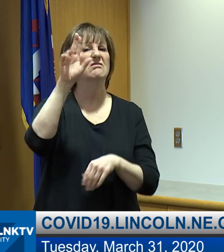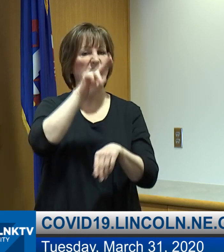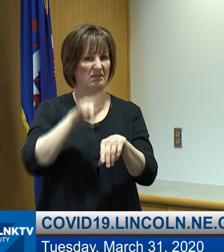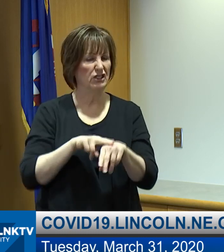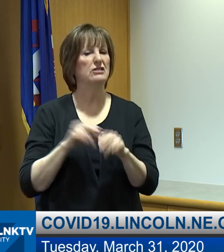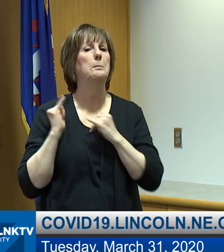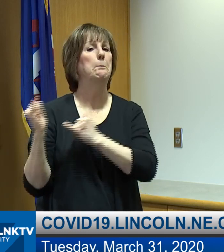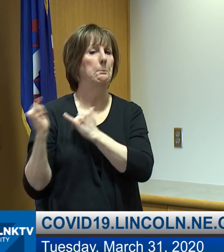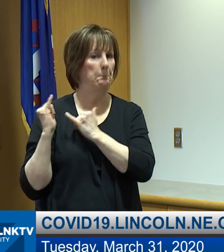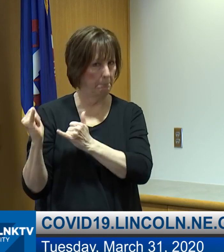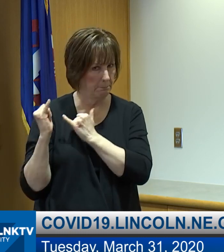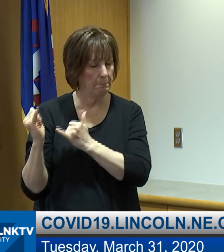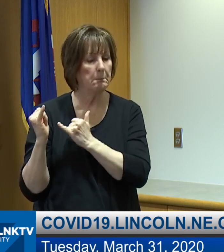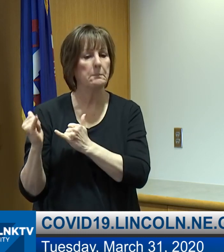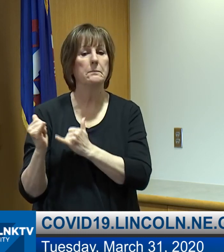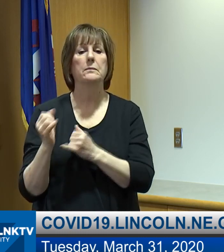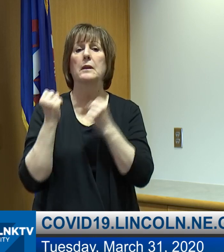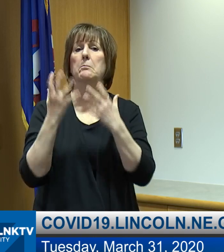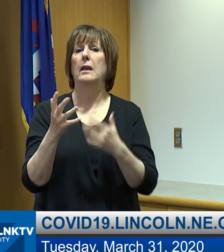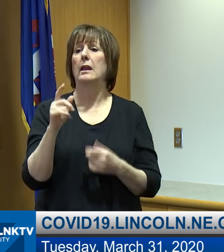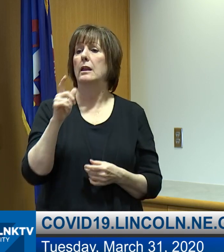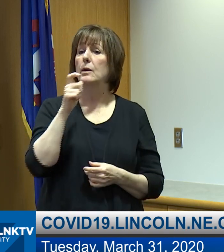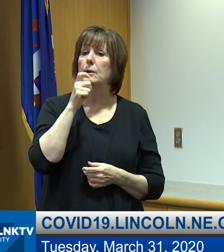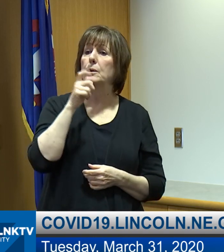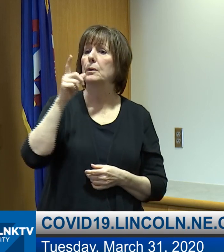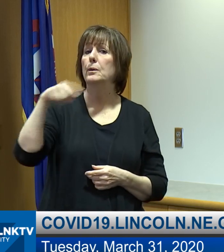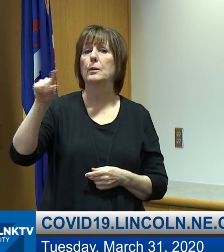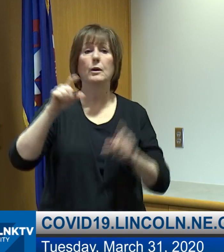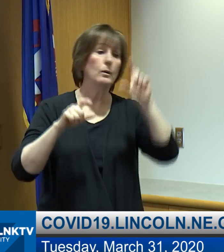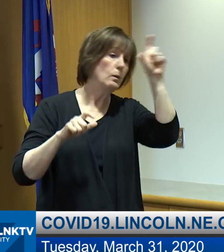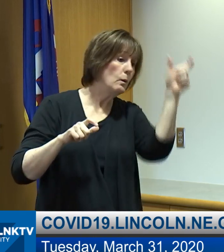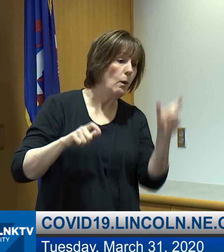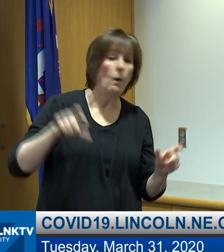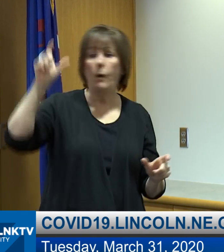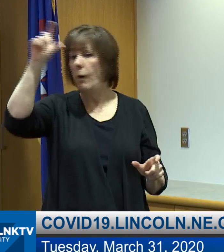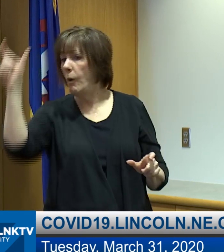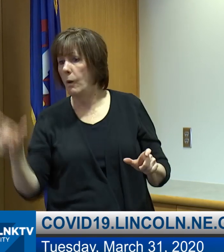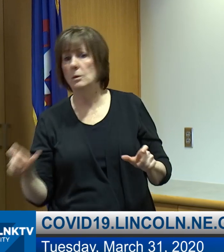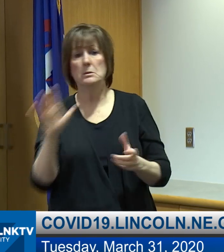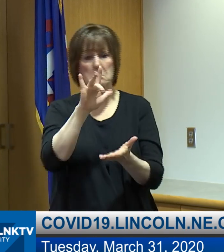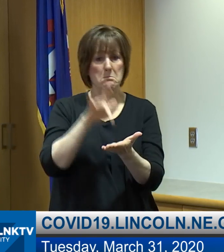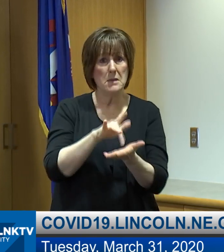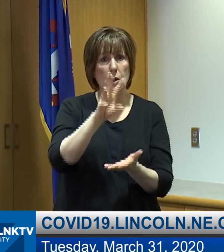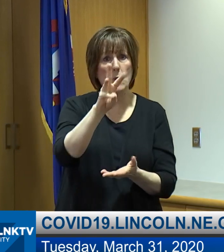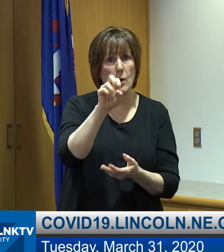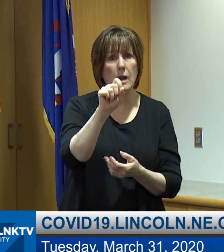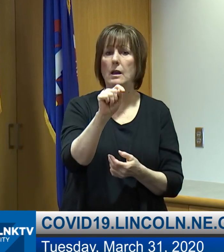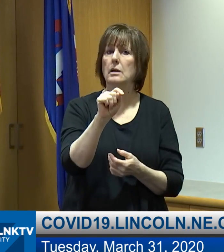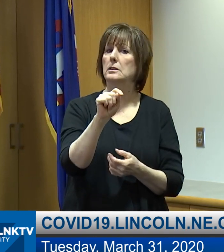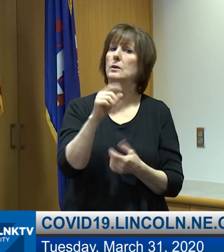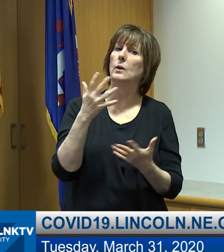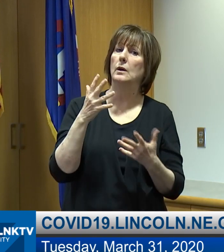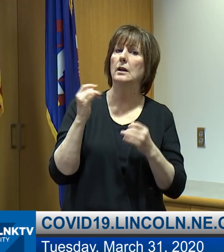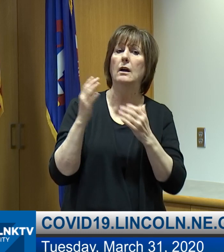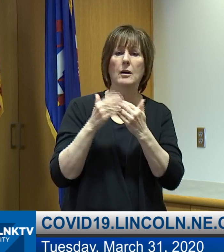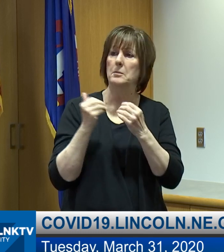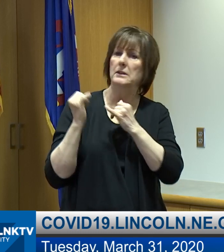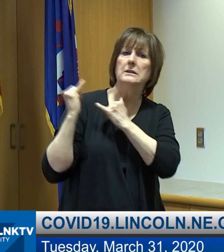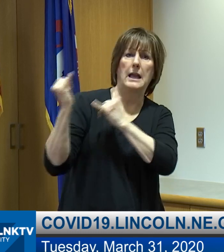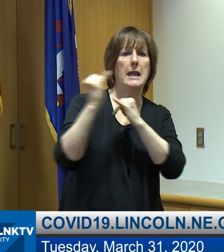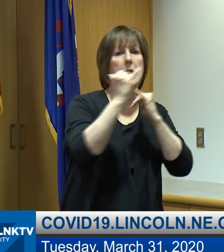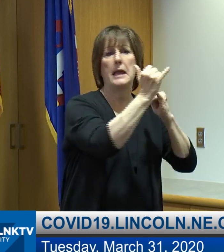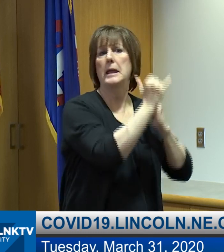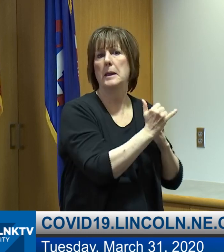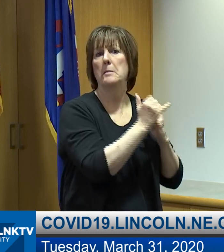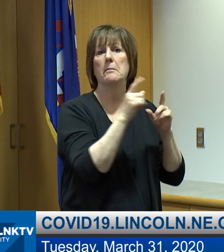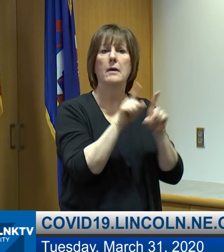lot of transit systems, both on the coast and also here in the Midwest, are taking very, very similar steps,